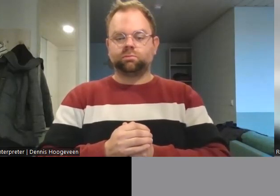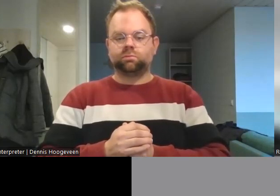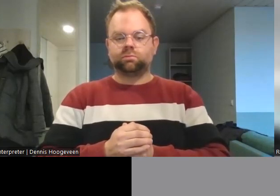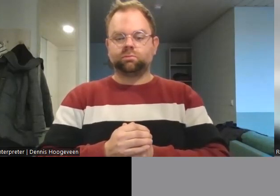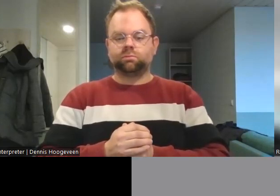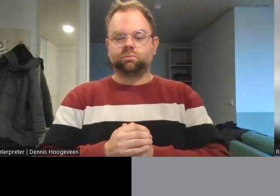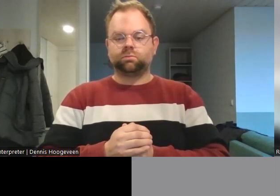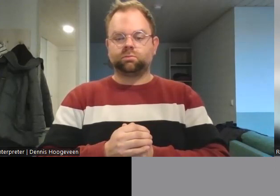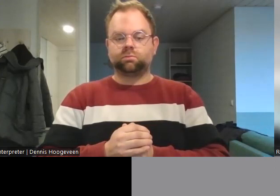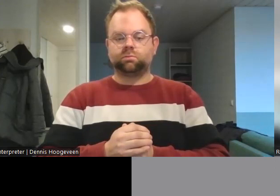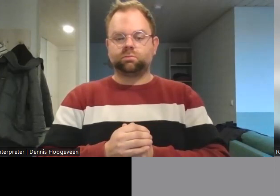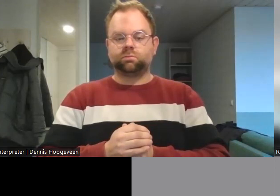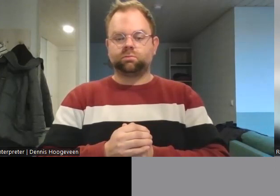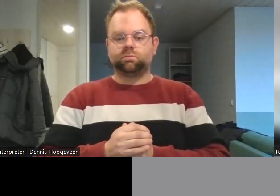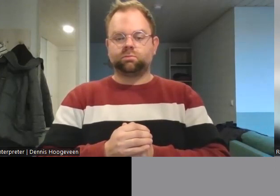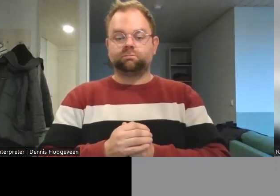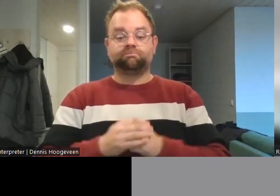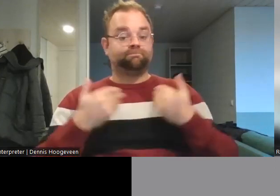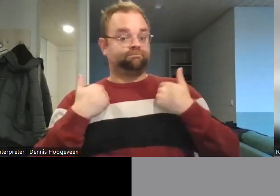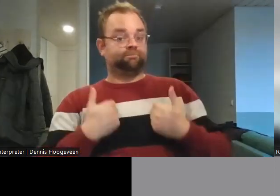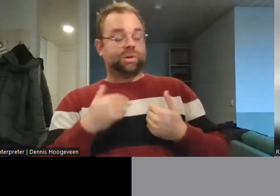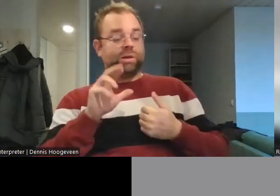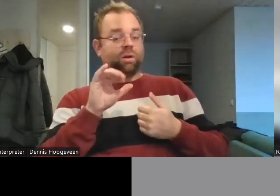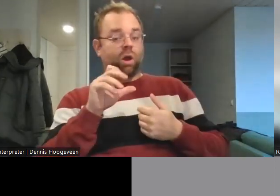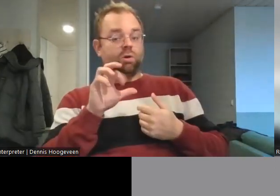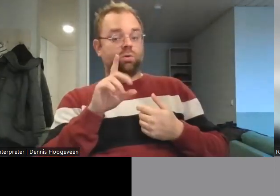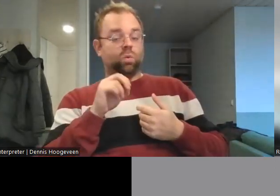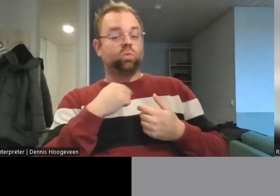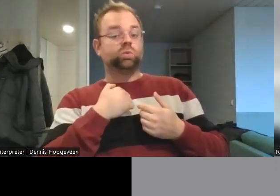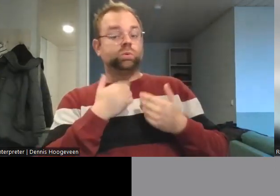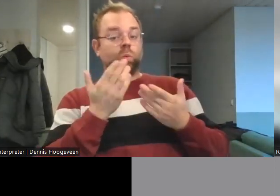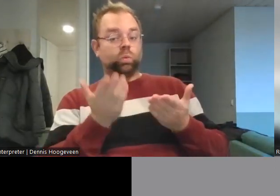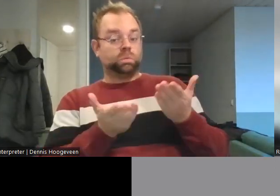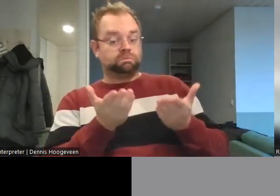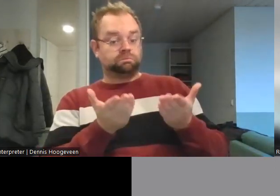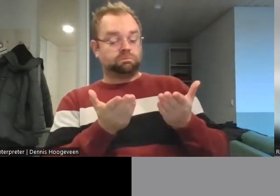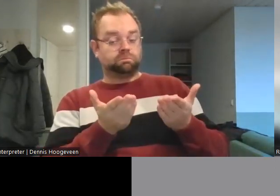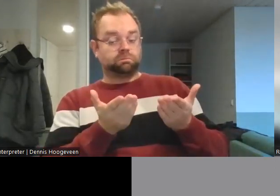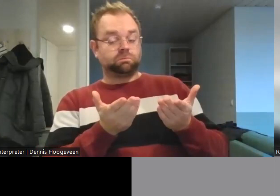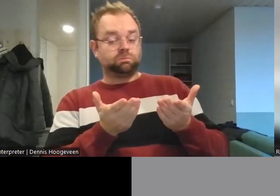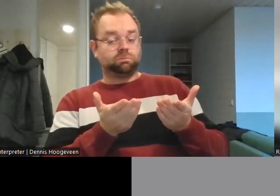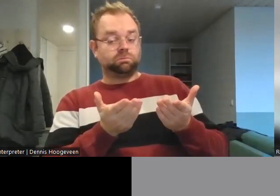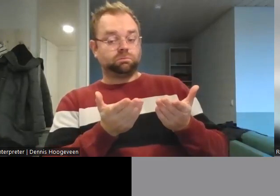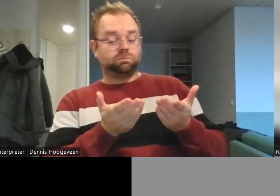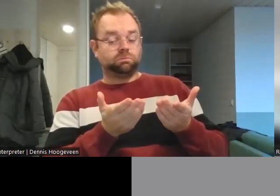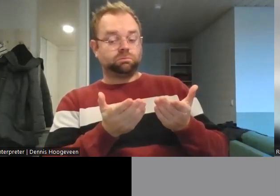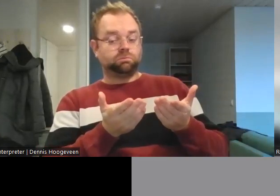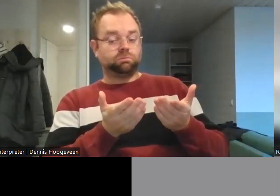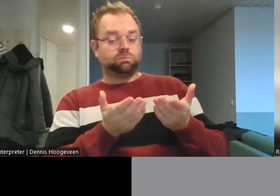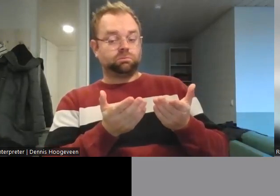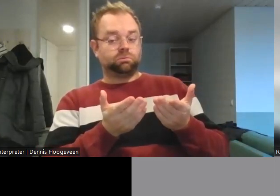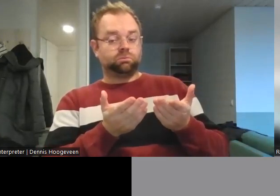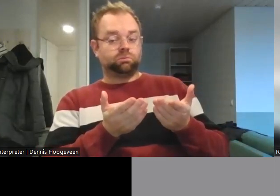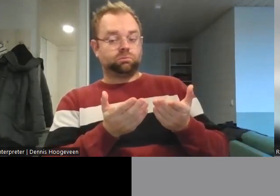share further, Duya, it's Duya as well. Duya, yeah, she's also using sign language. Yes, but, Duya. Yeah.